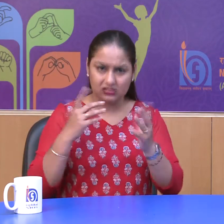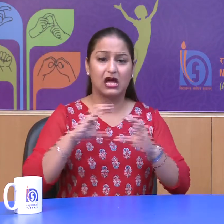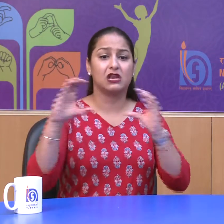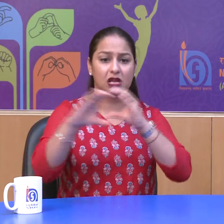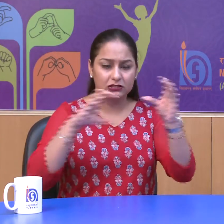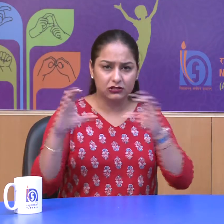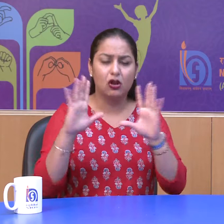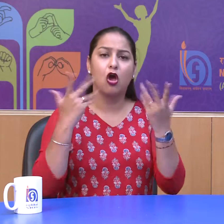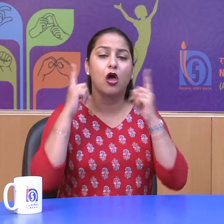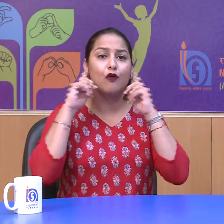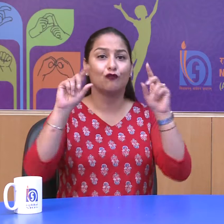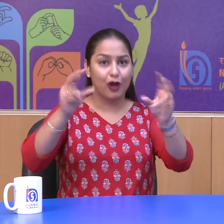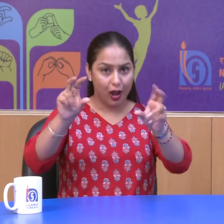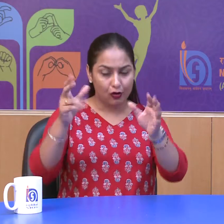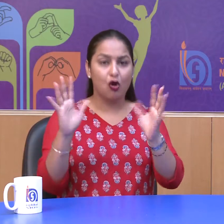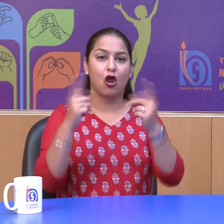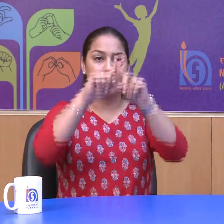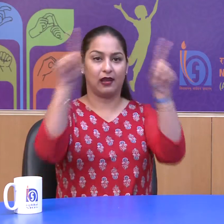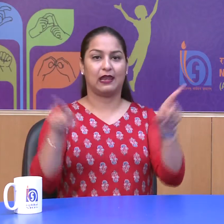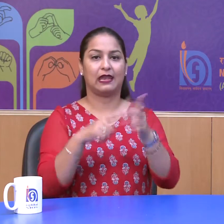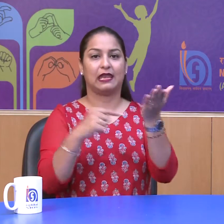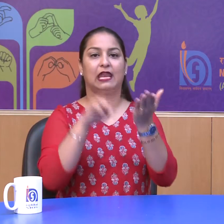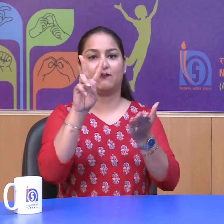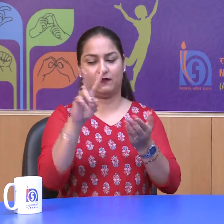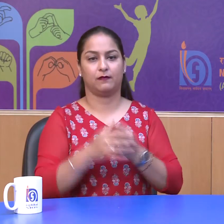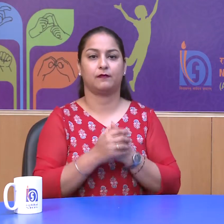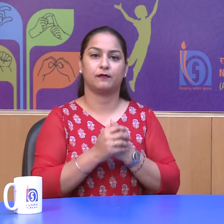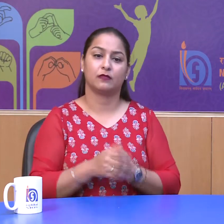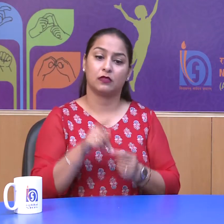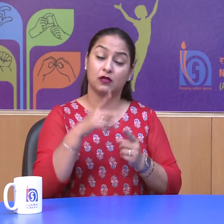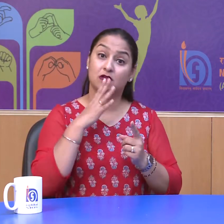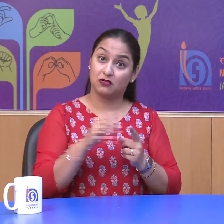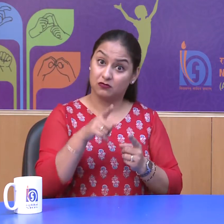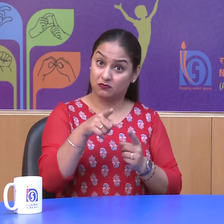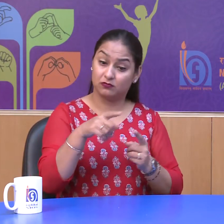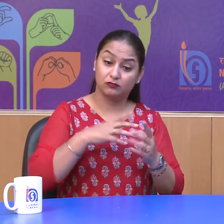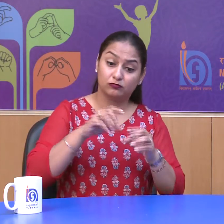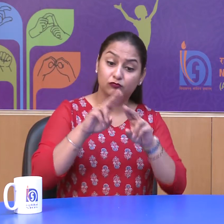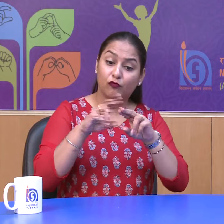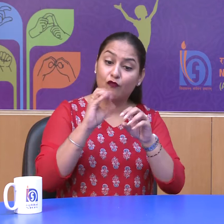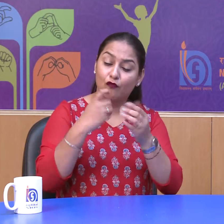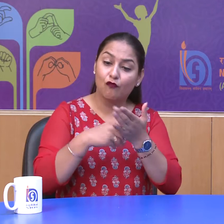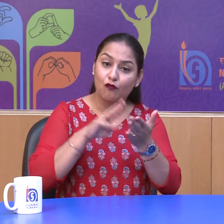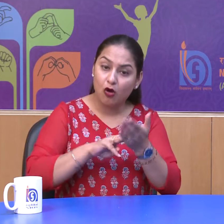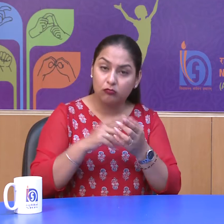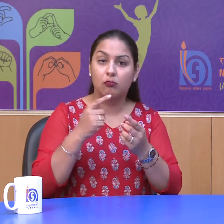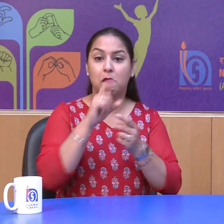radio or television. In such views take the form of public opinion